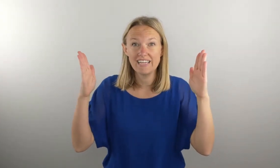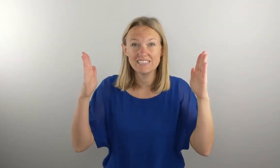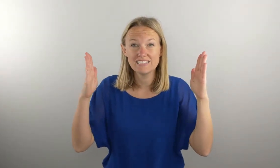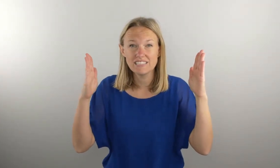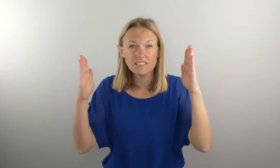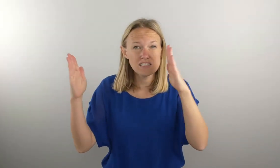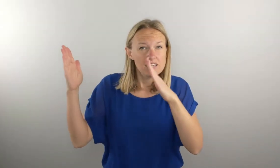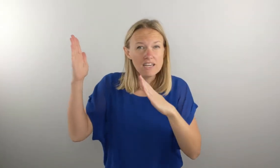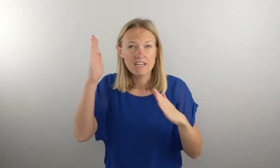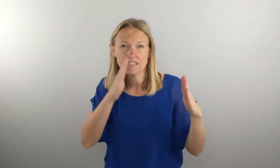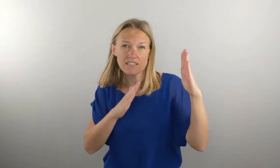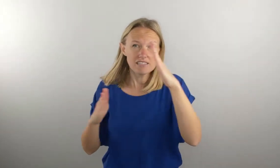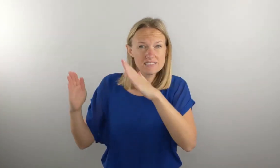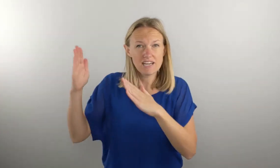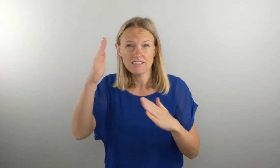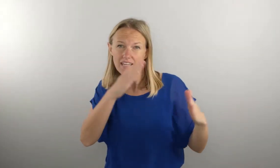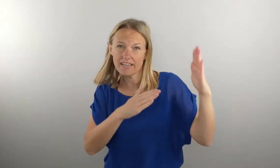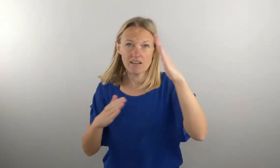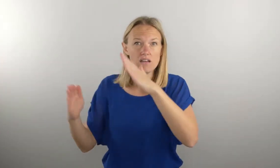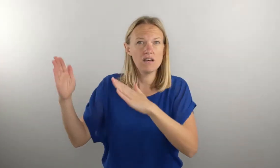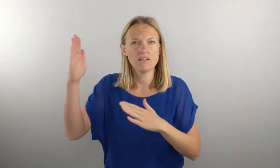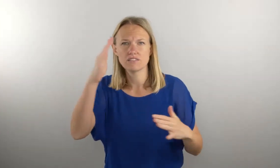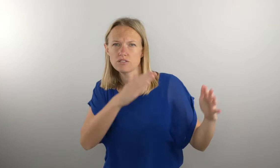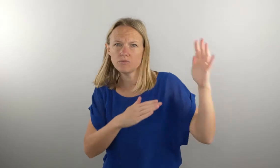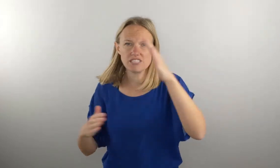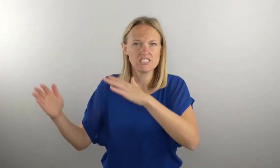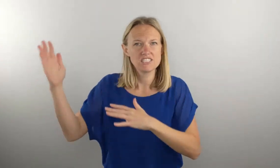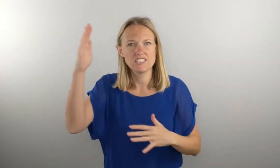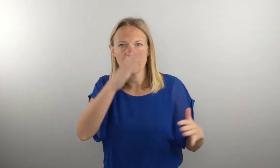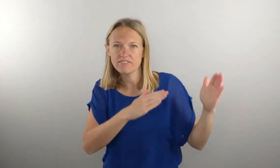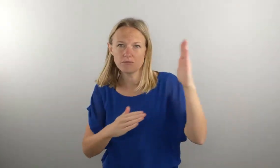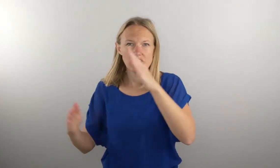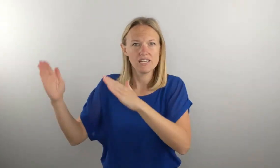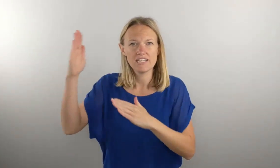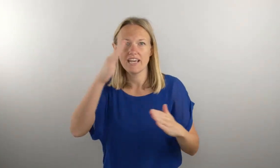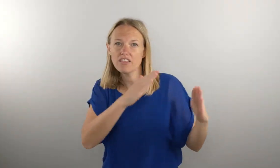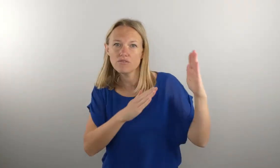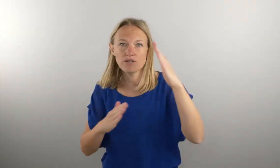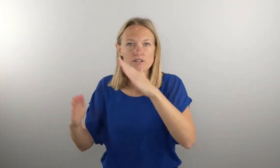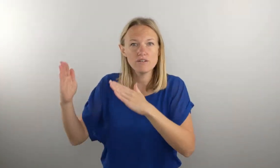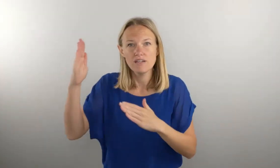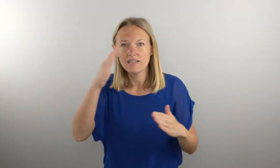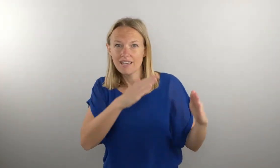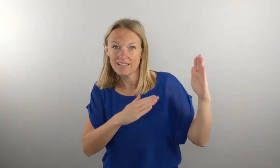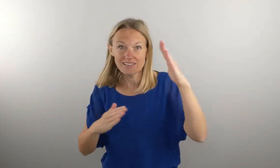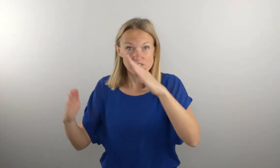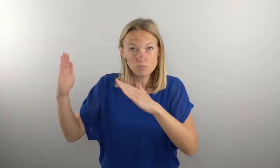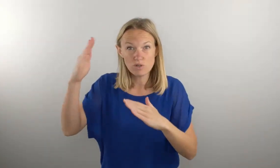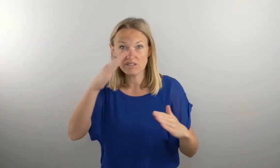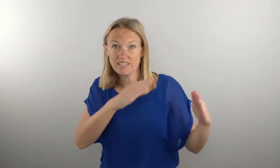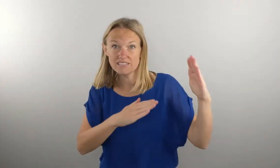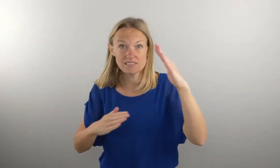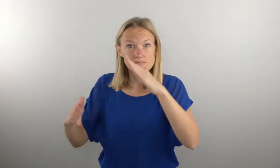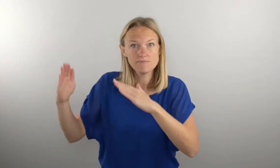hands still, and it's kind of like, there's so much stuff I'm trying to get through. Okay, this is worries.